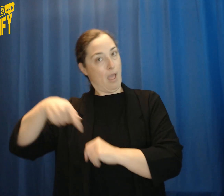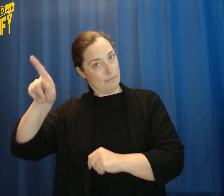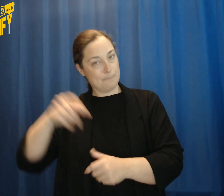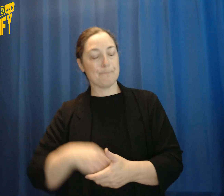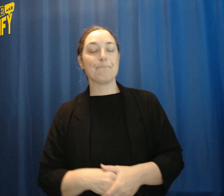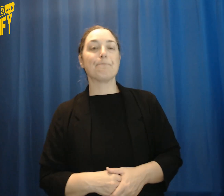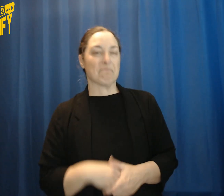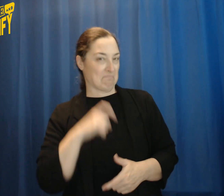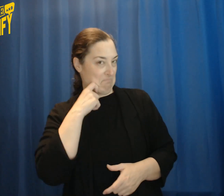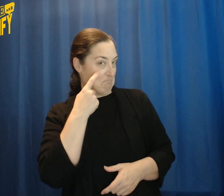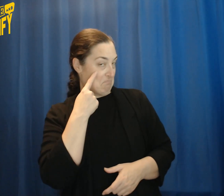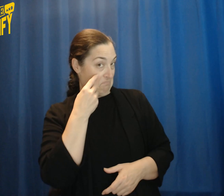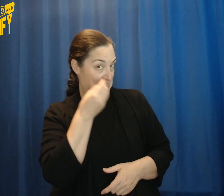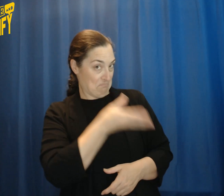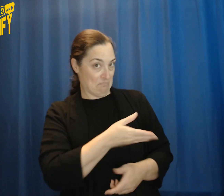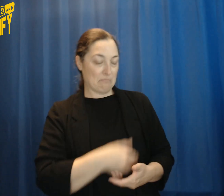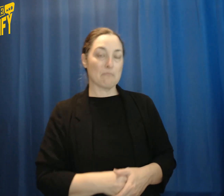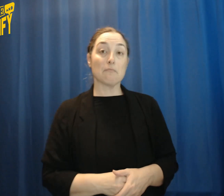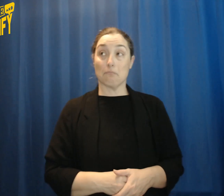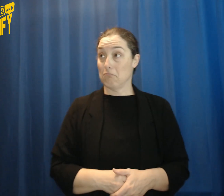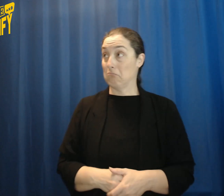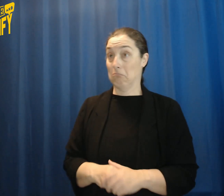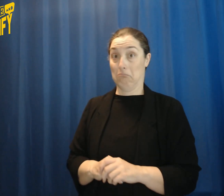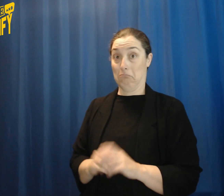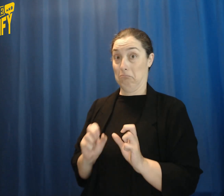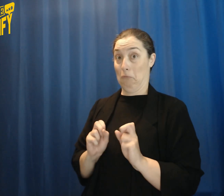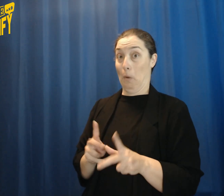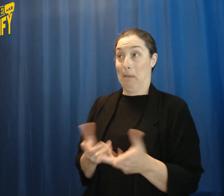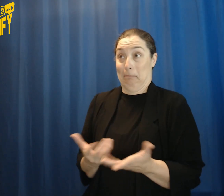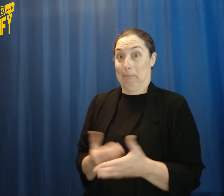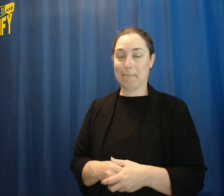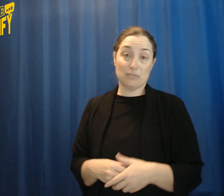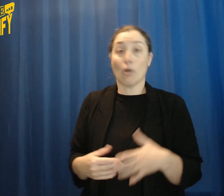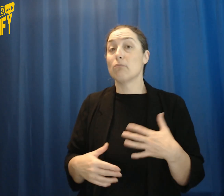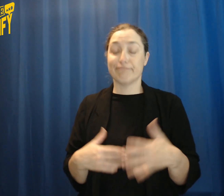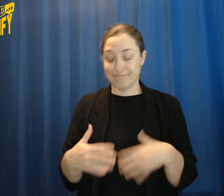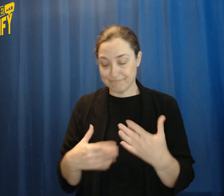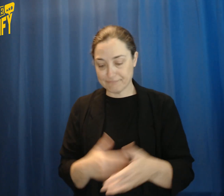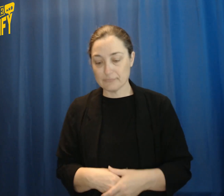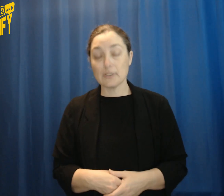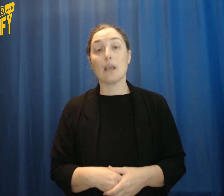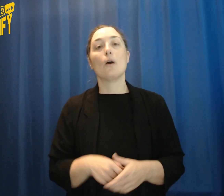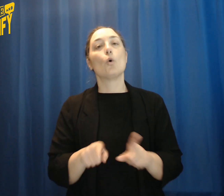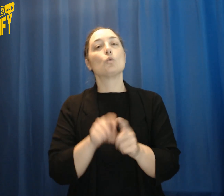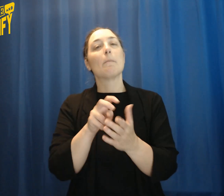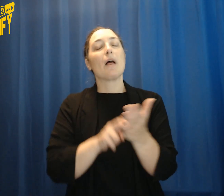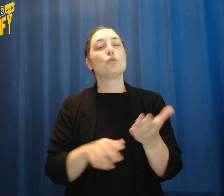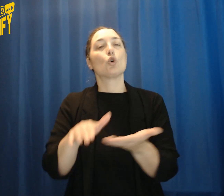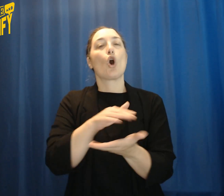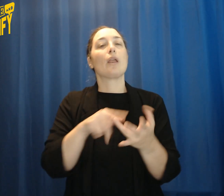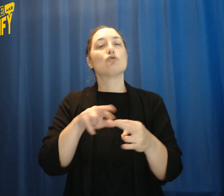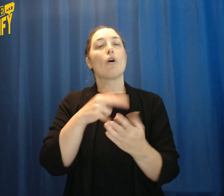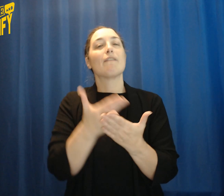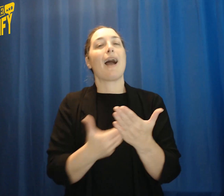how we go. I said, okay. So I applied to the College of the Arts production, and I got in